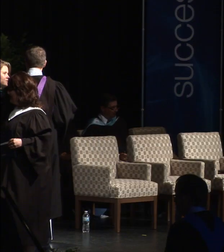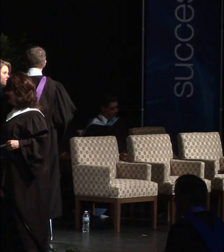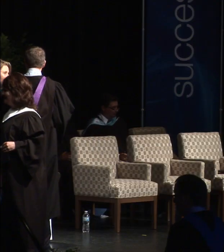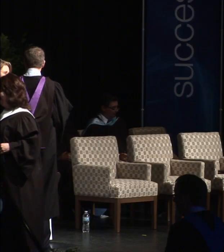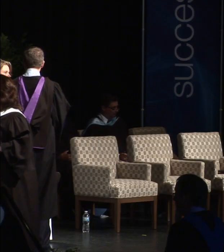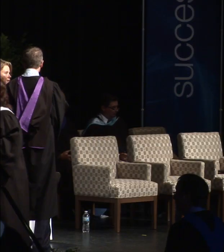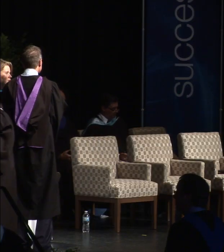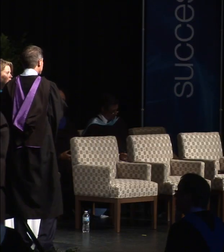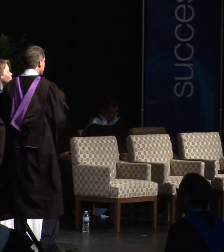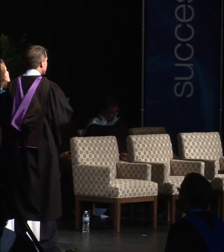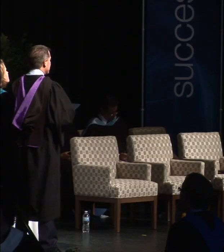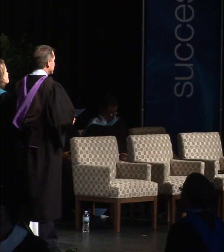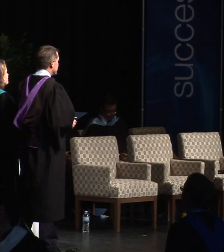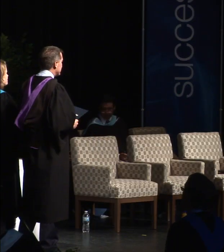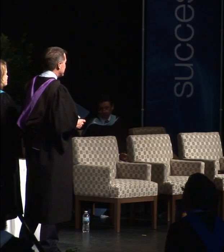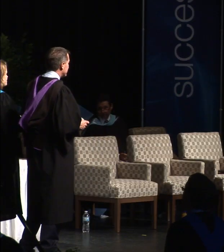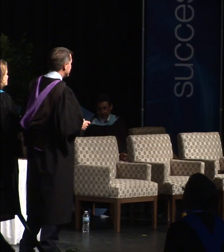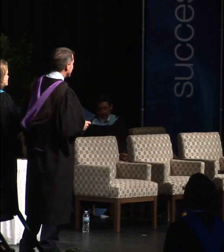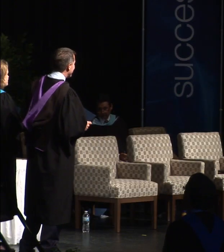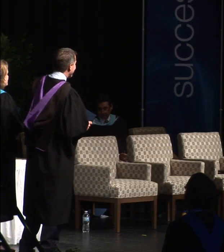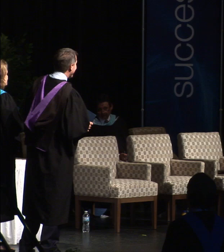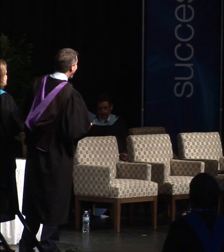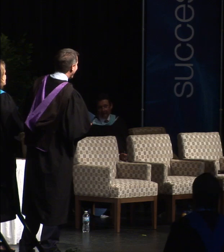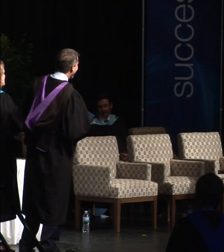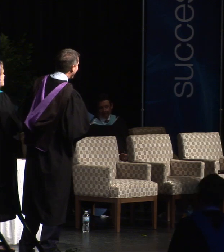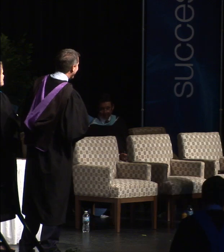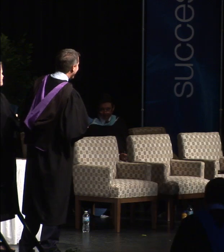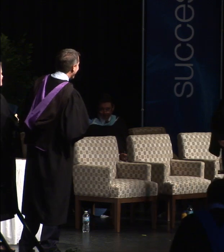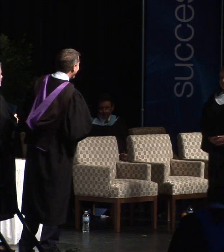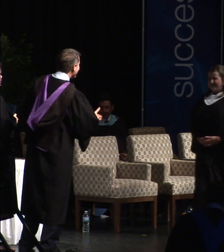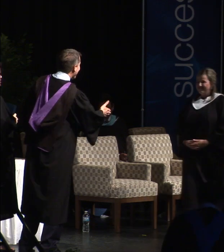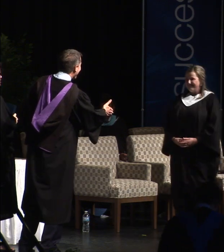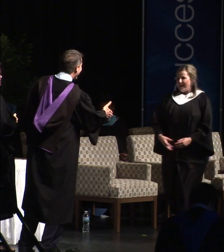Sarah Marie Cartwright.